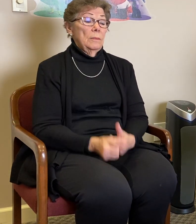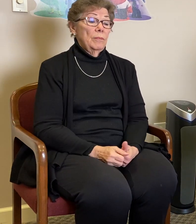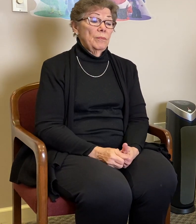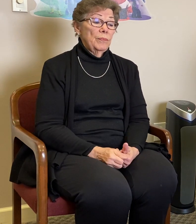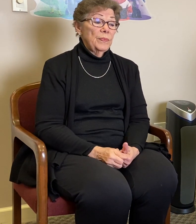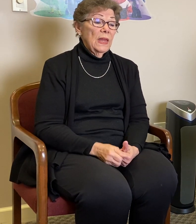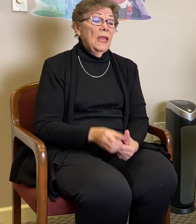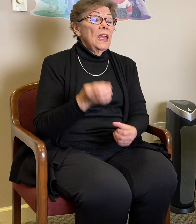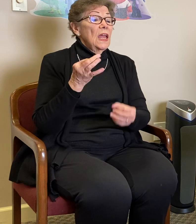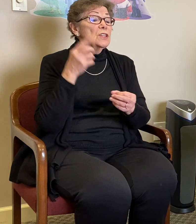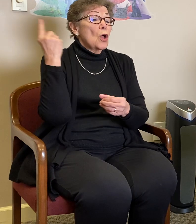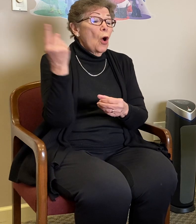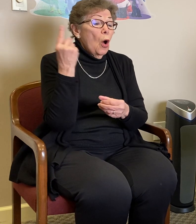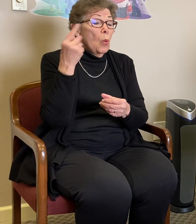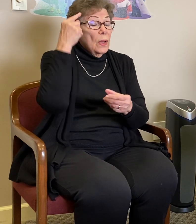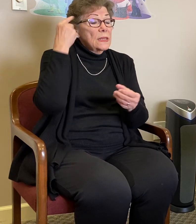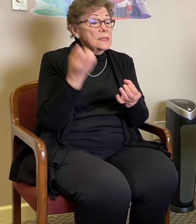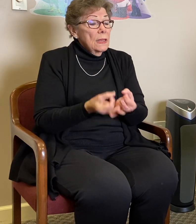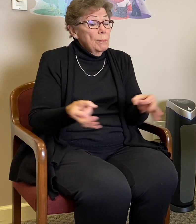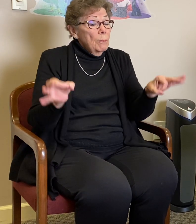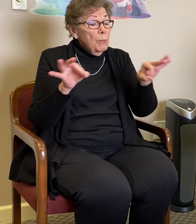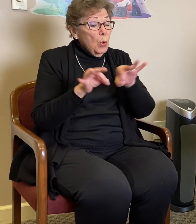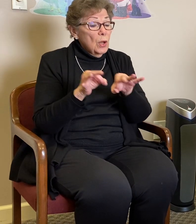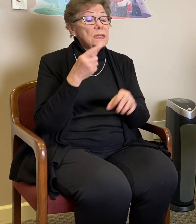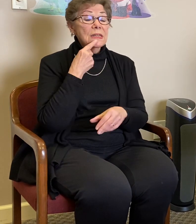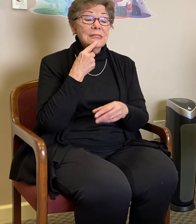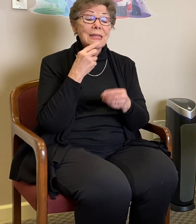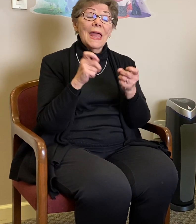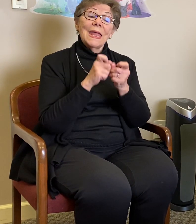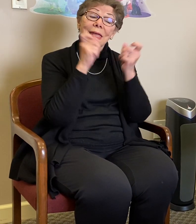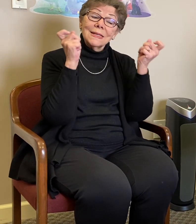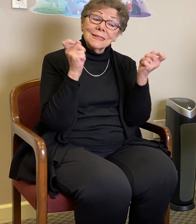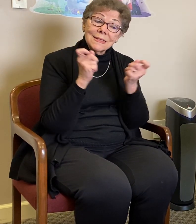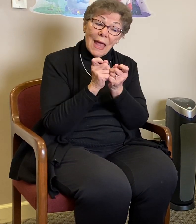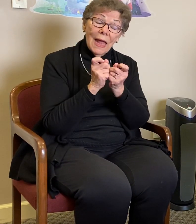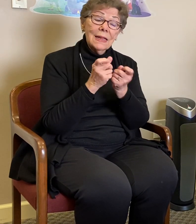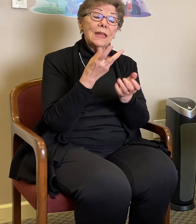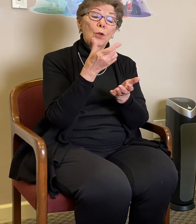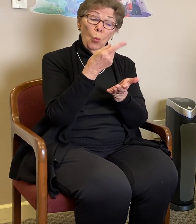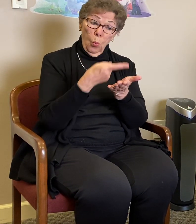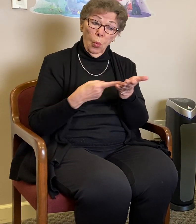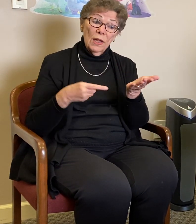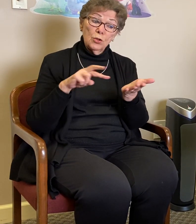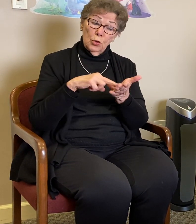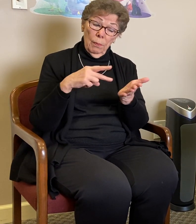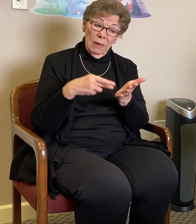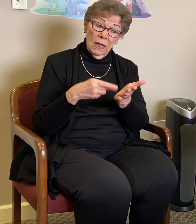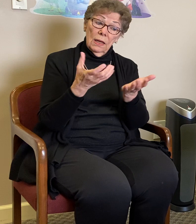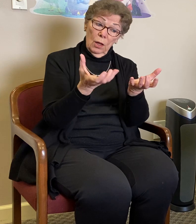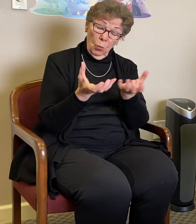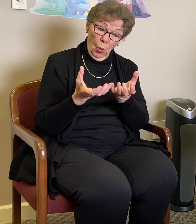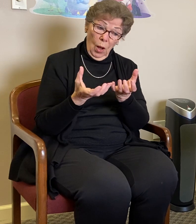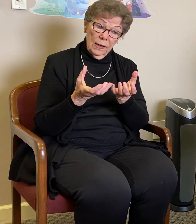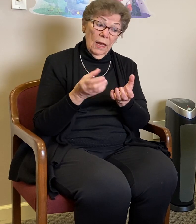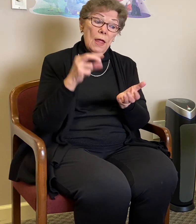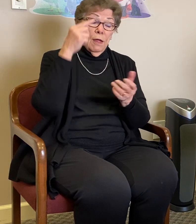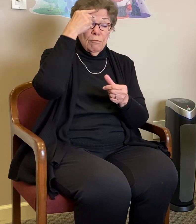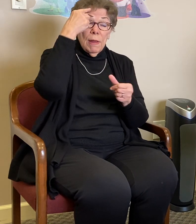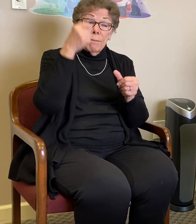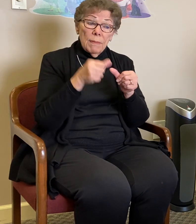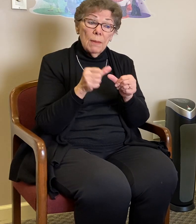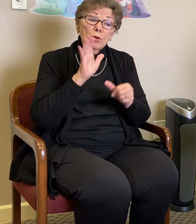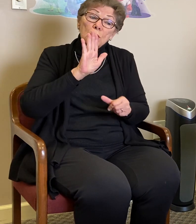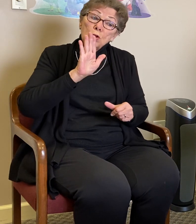It's always important to say exactly what you want. Remember, it's your